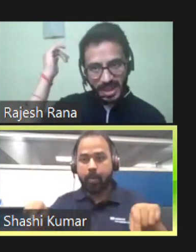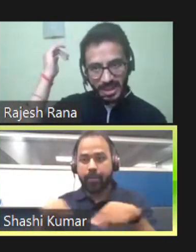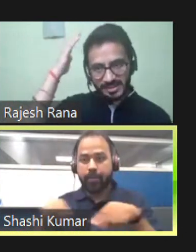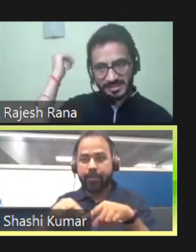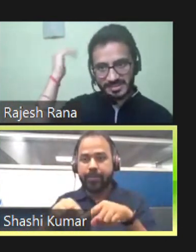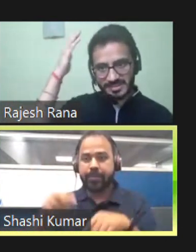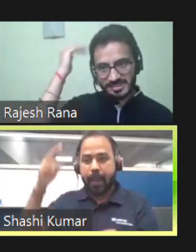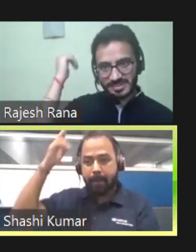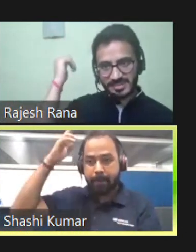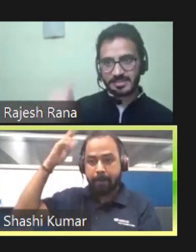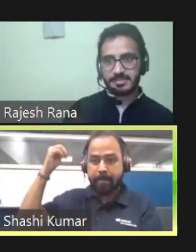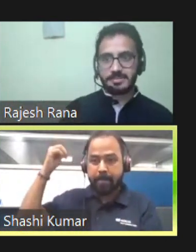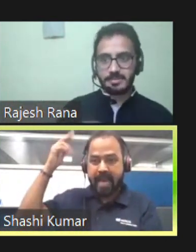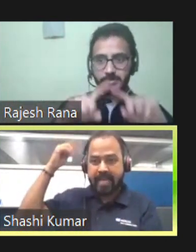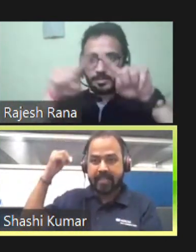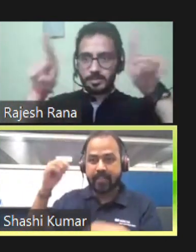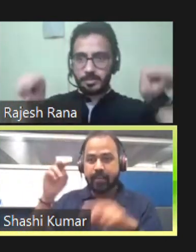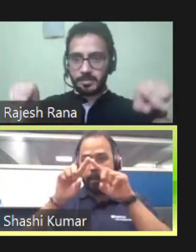Blackboard.